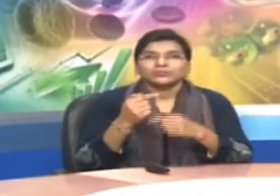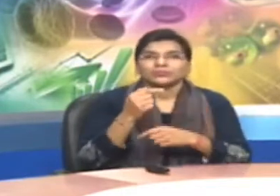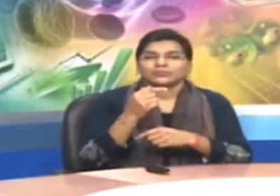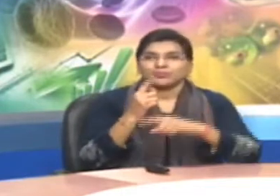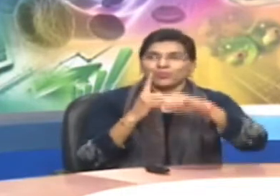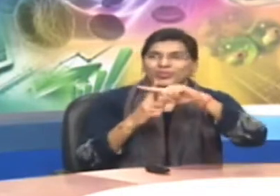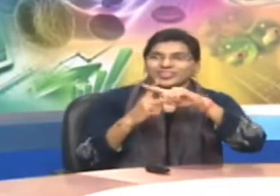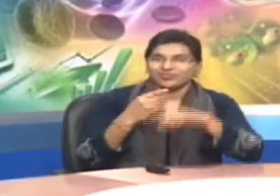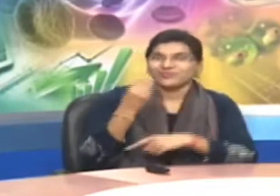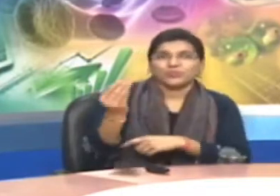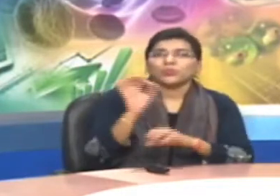facilities.